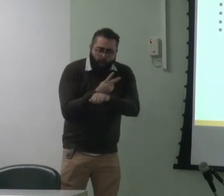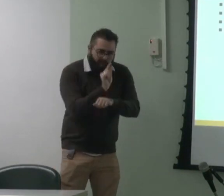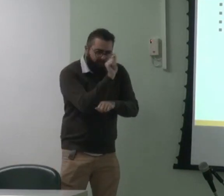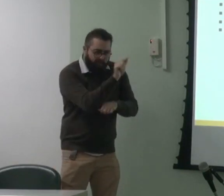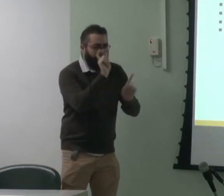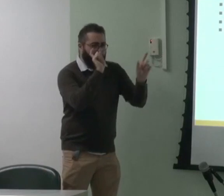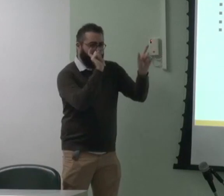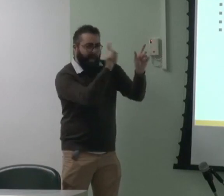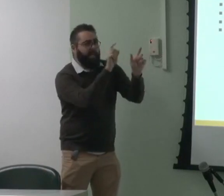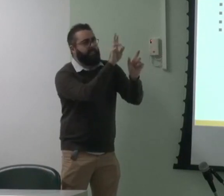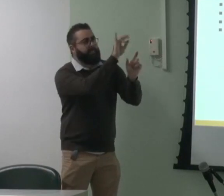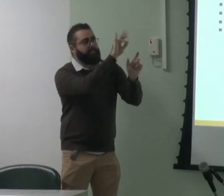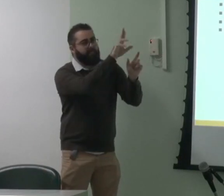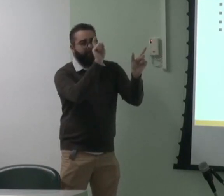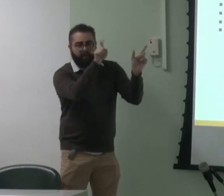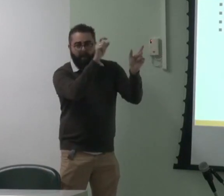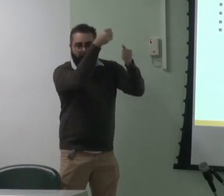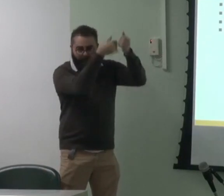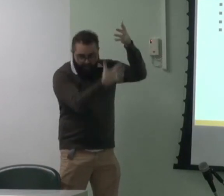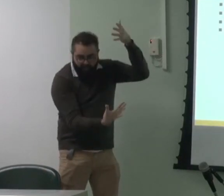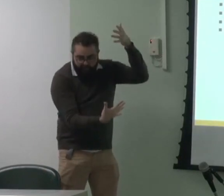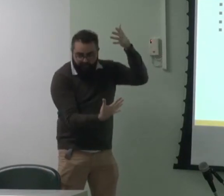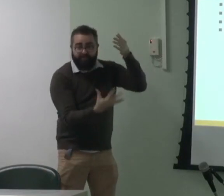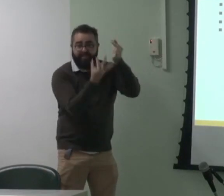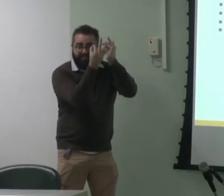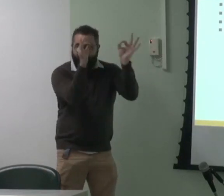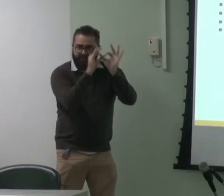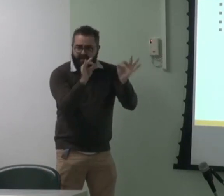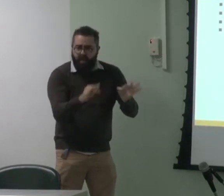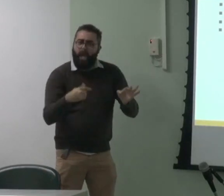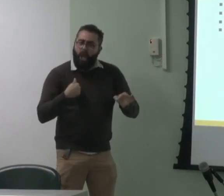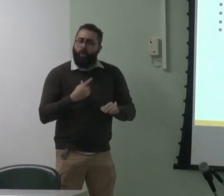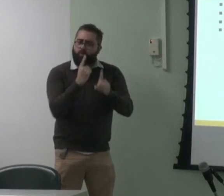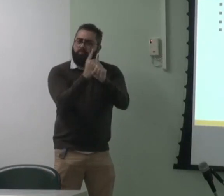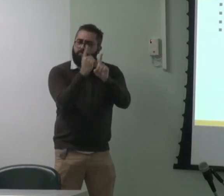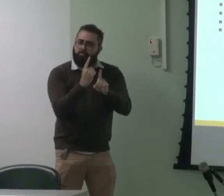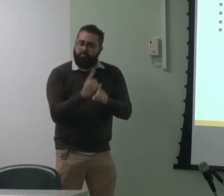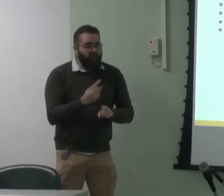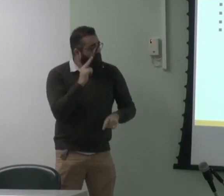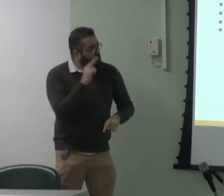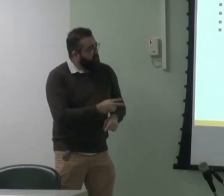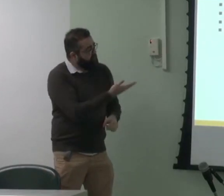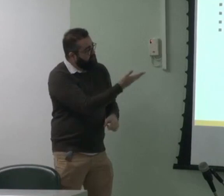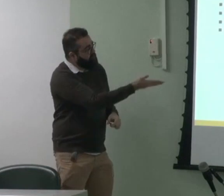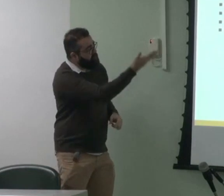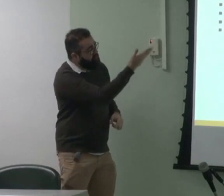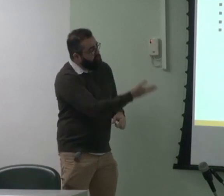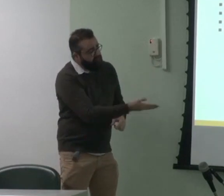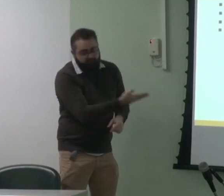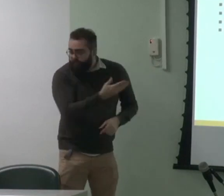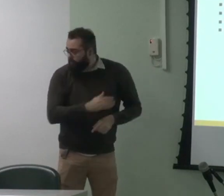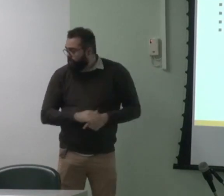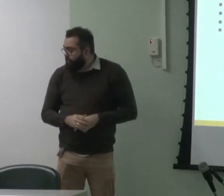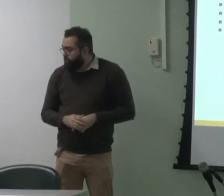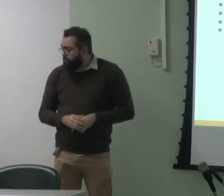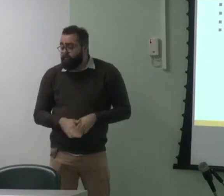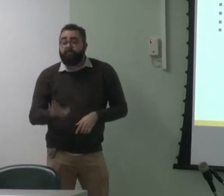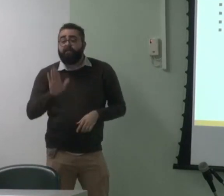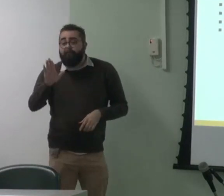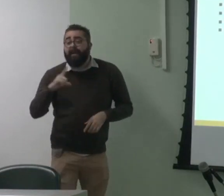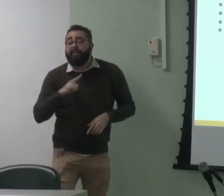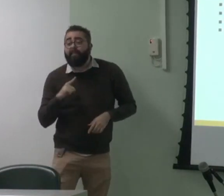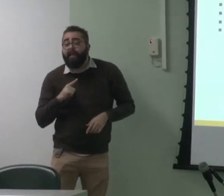the corresponding sentences. There are, maybe it's not visible, but there are text,